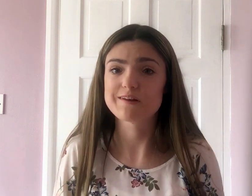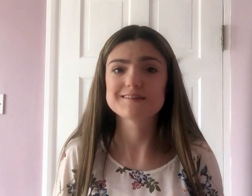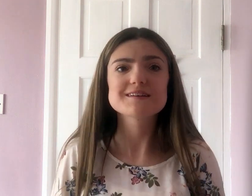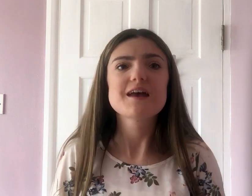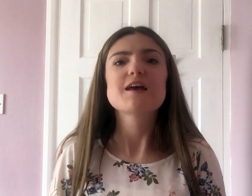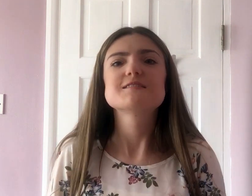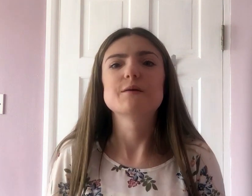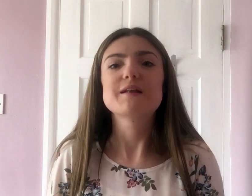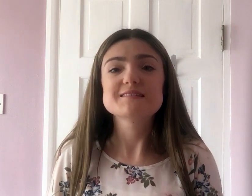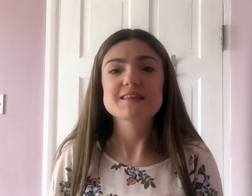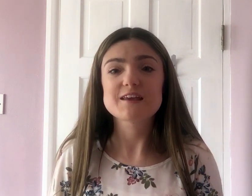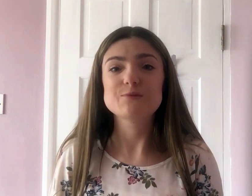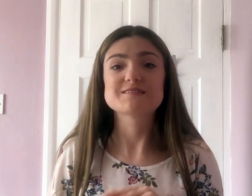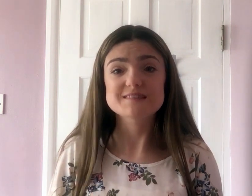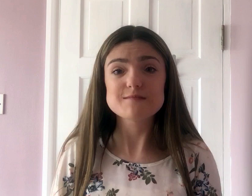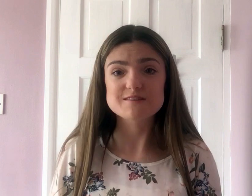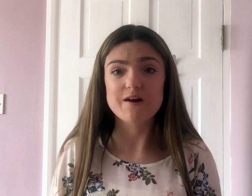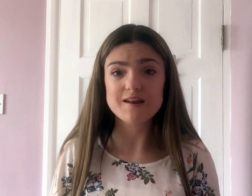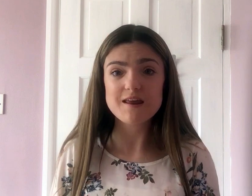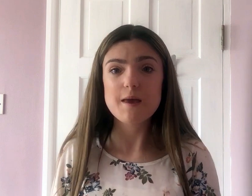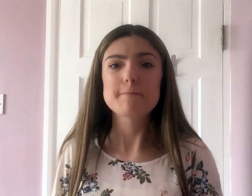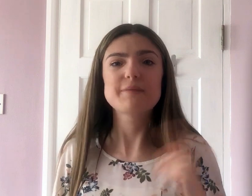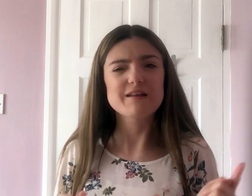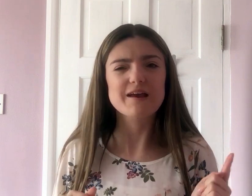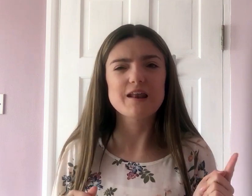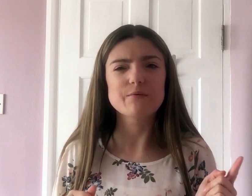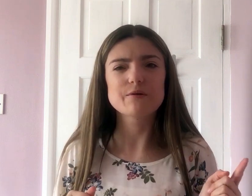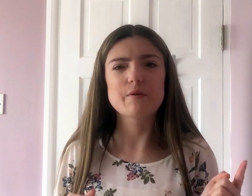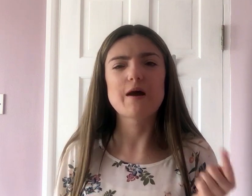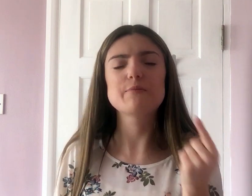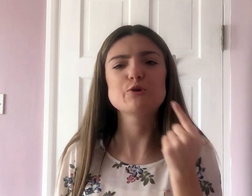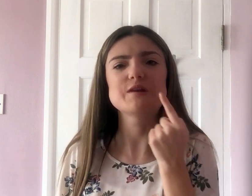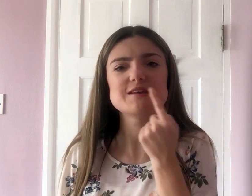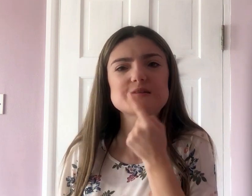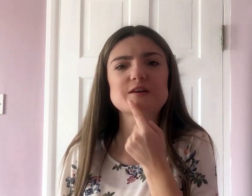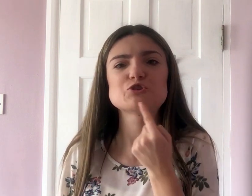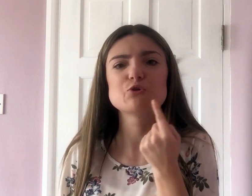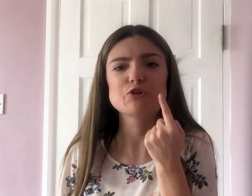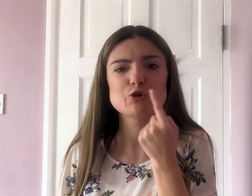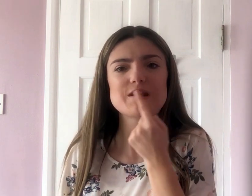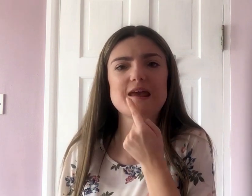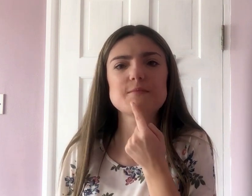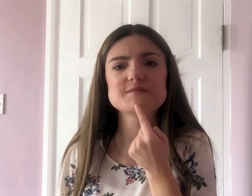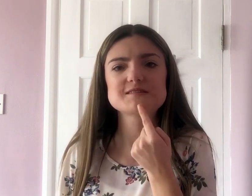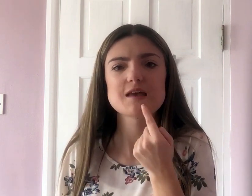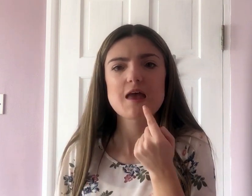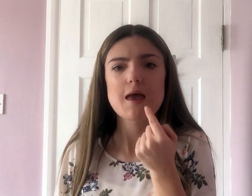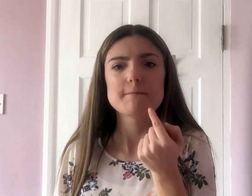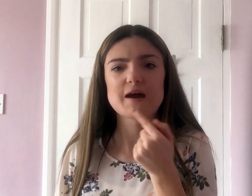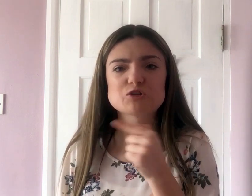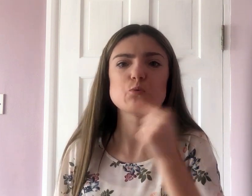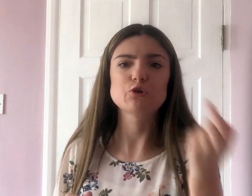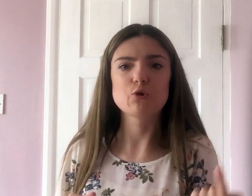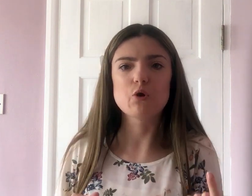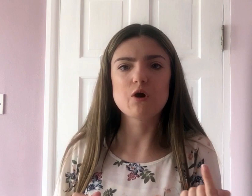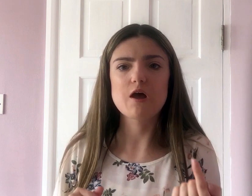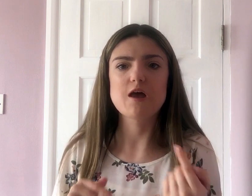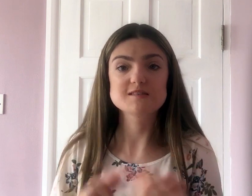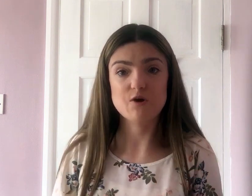polite. So please and thank you is the same sign, a bit like hello and goodbye, but you need to make sure that your lips match what your sign